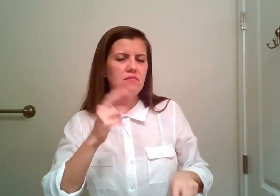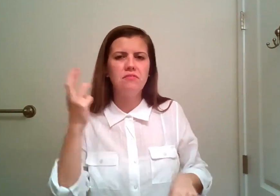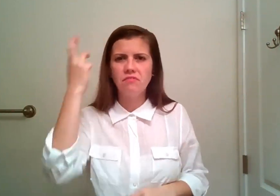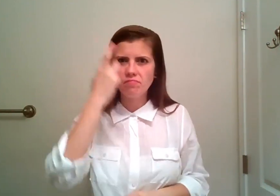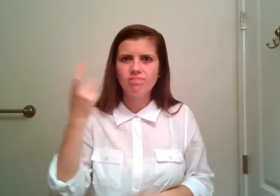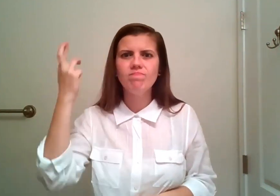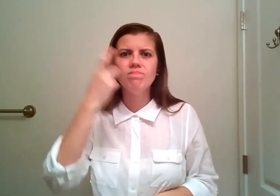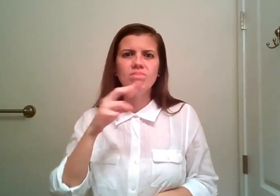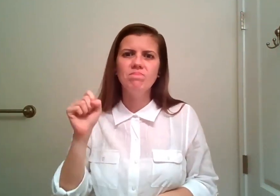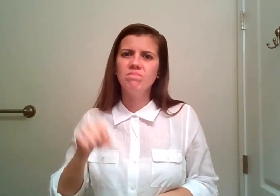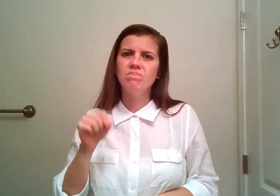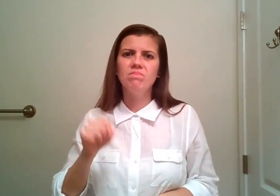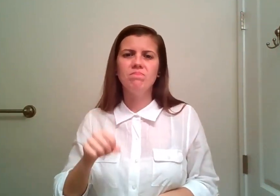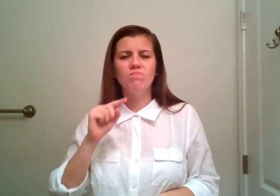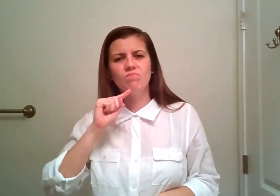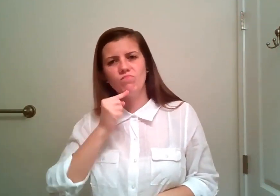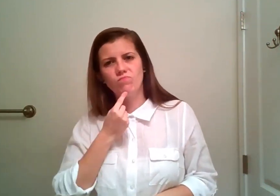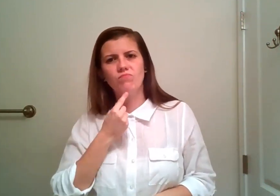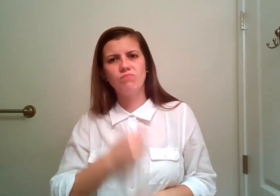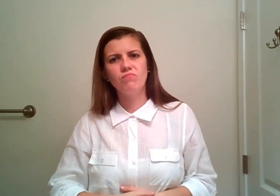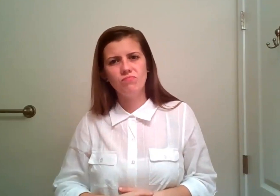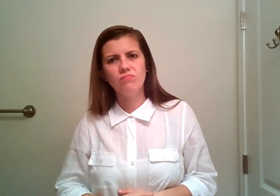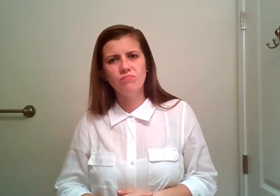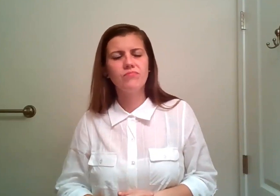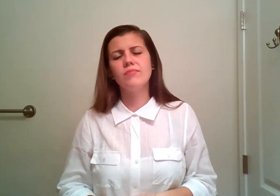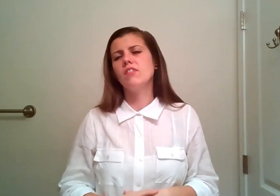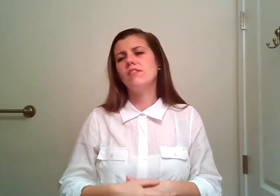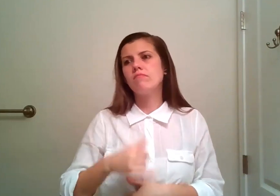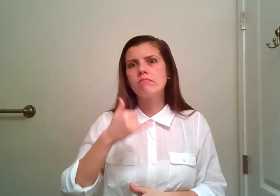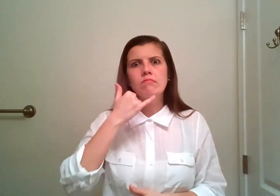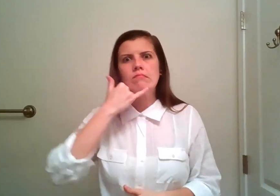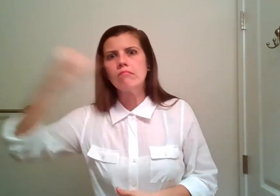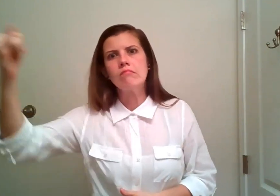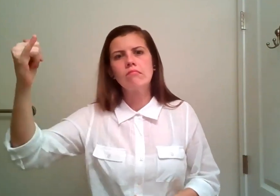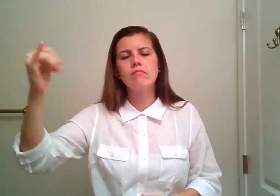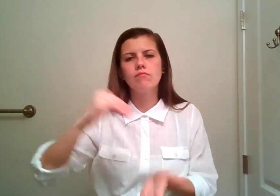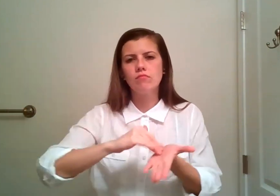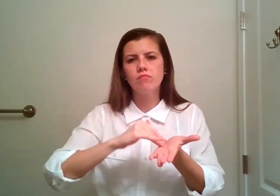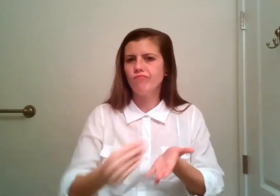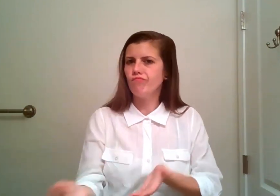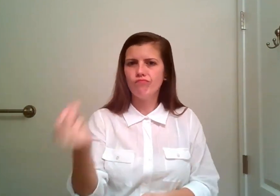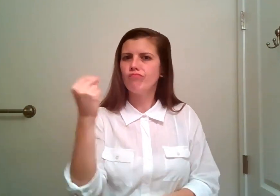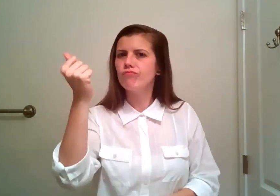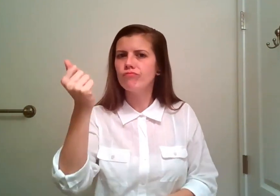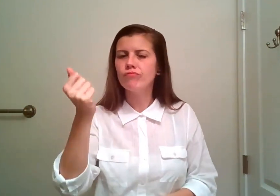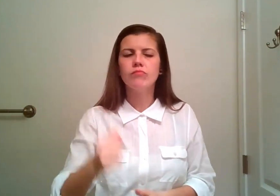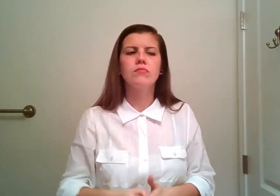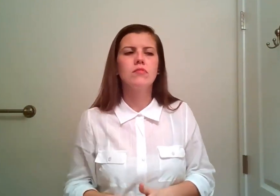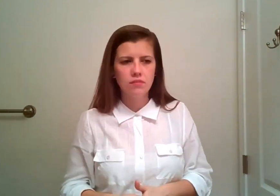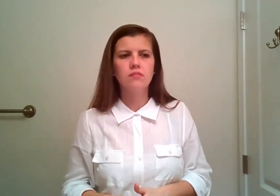off. So they realized that the surgery didn't work. And they called the doctor, and the